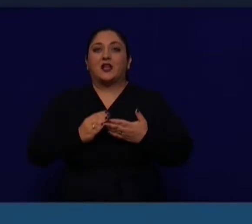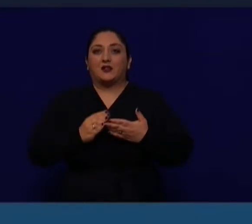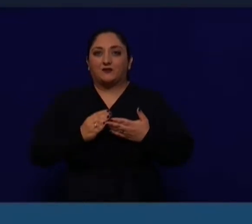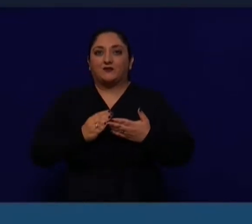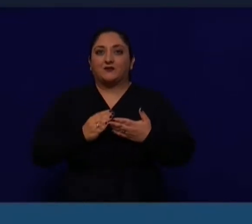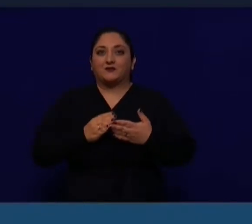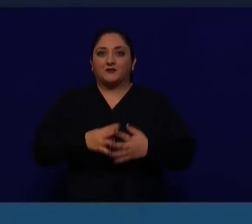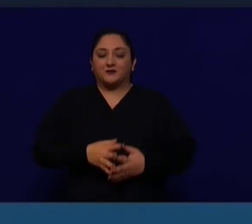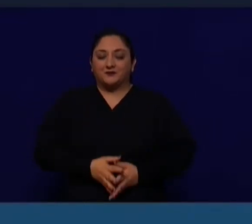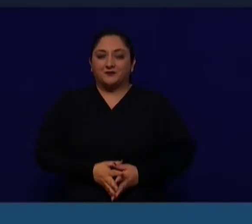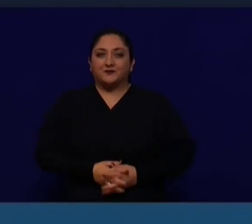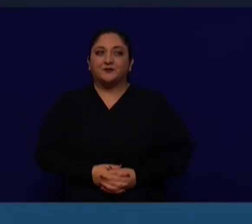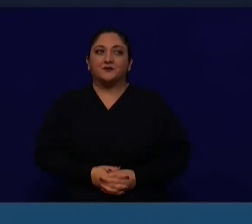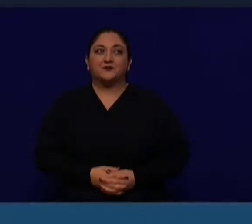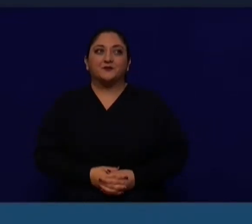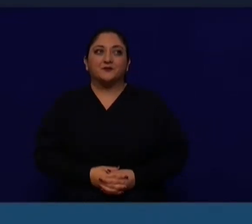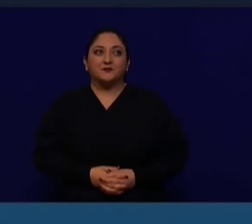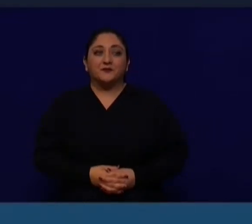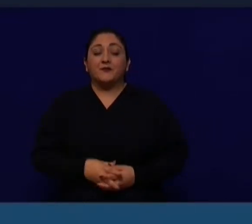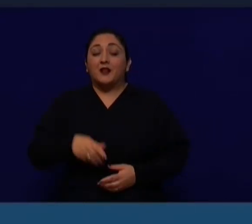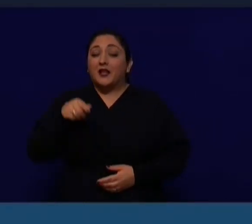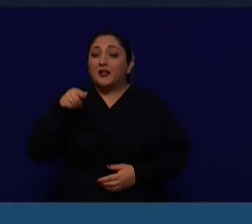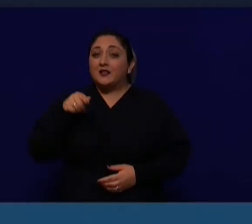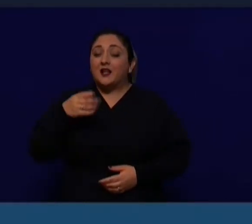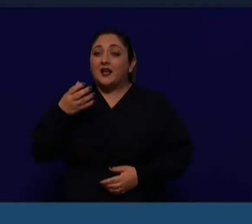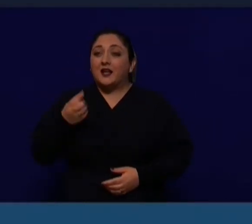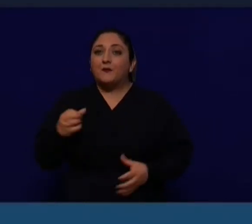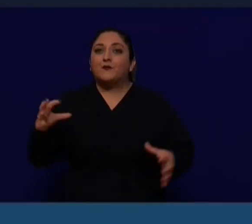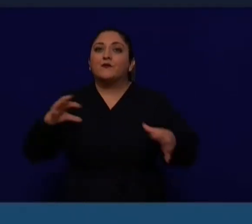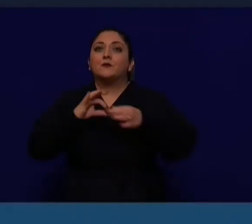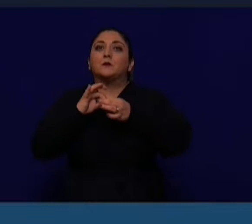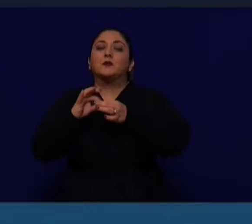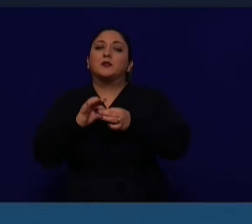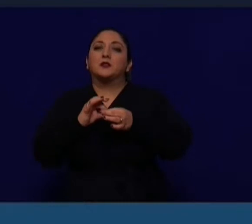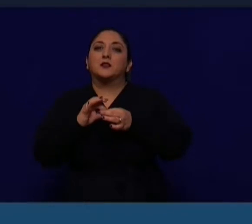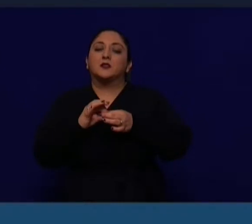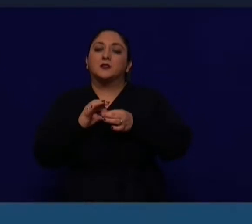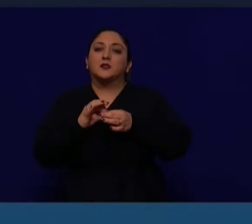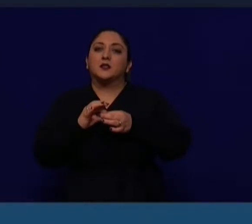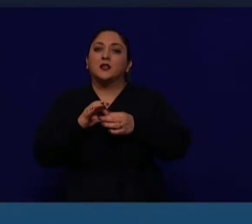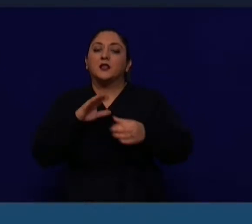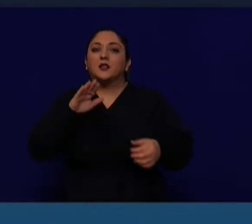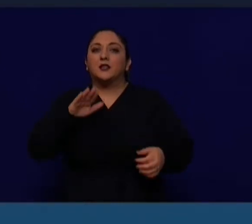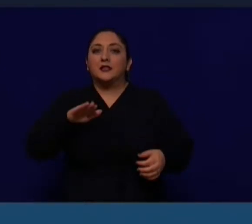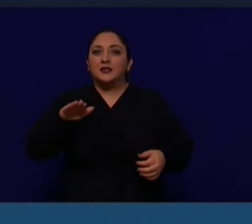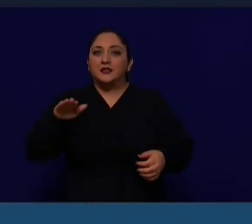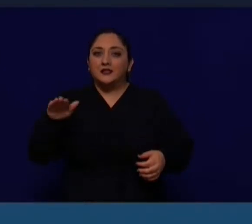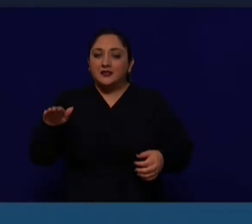from the age. So here you have a combination where you have the people who are